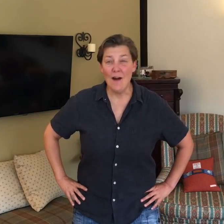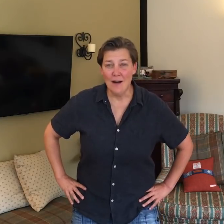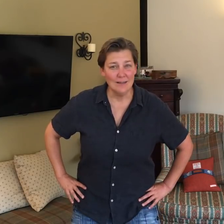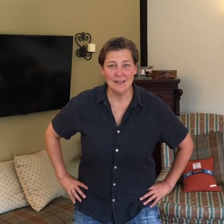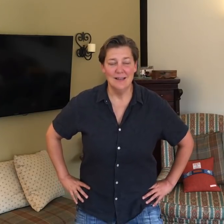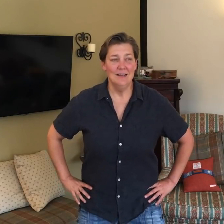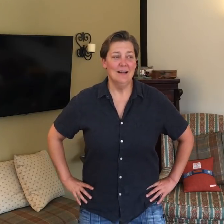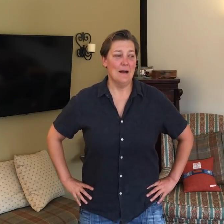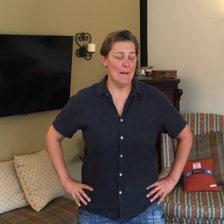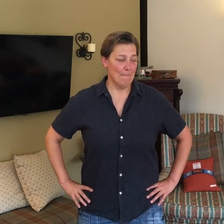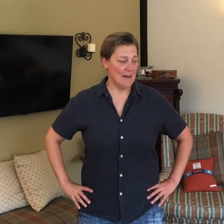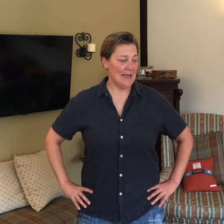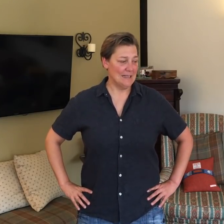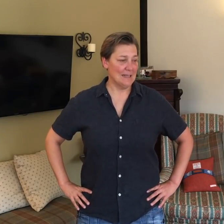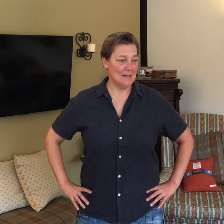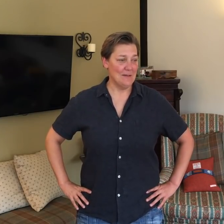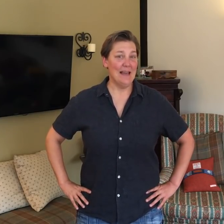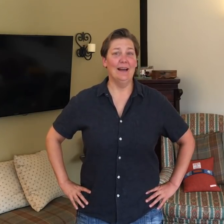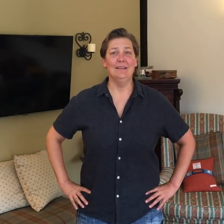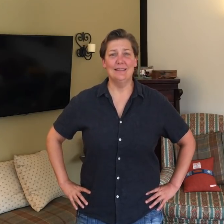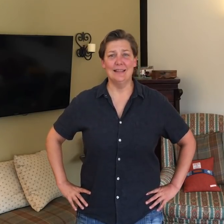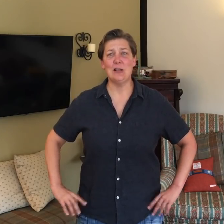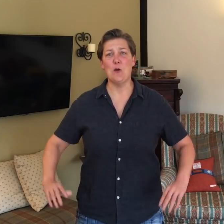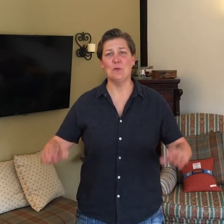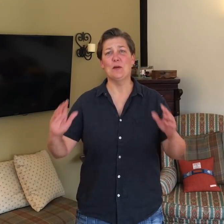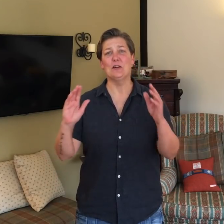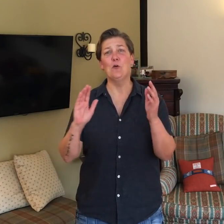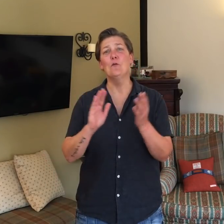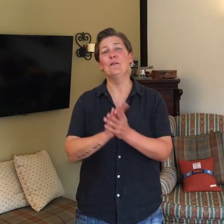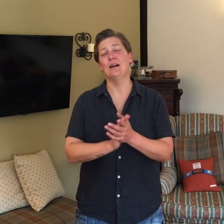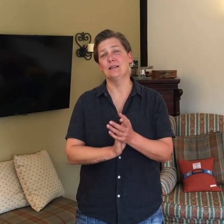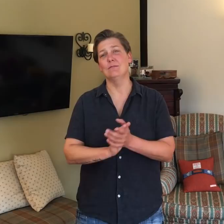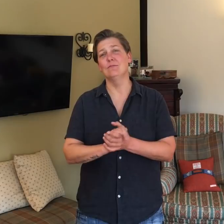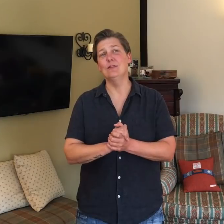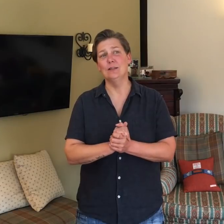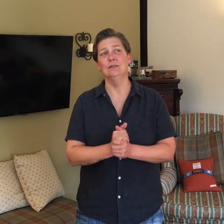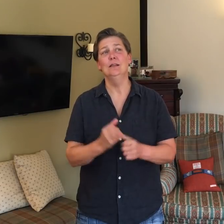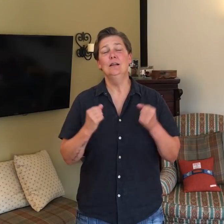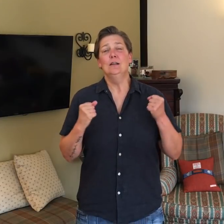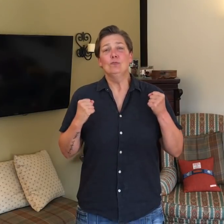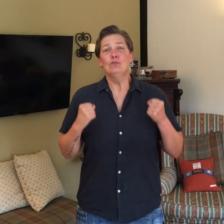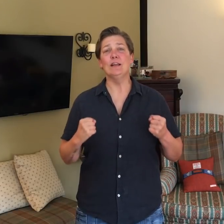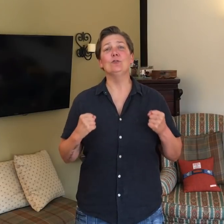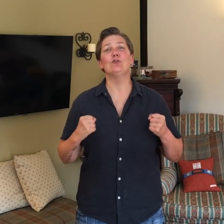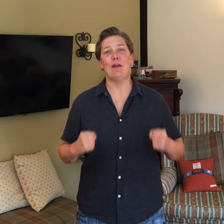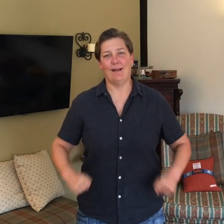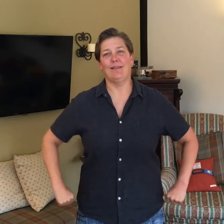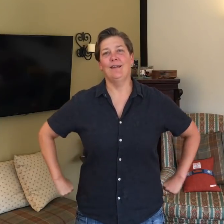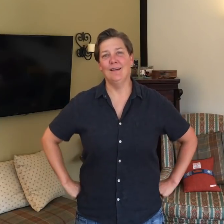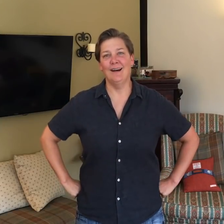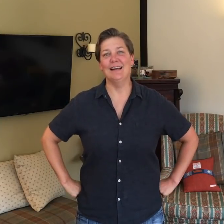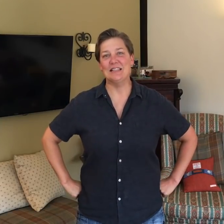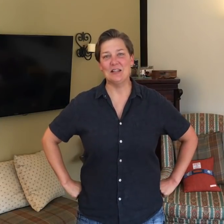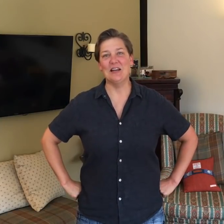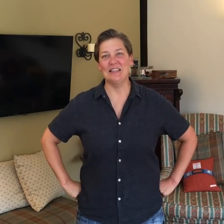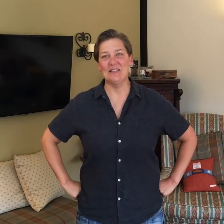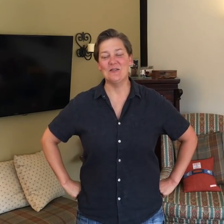hearts, yeah, let's hope that we can all find some real strength in signing this song